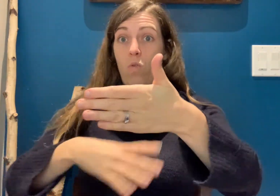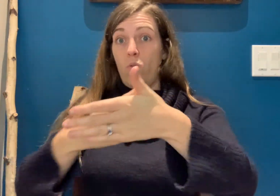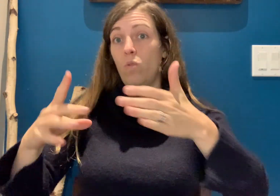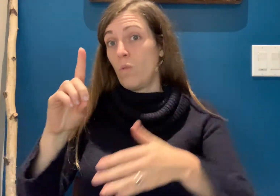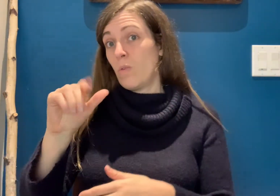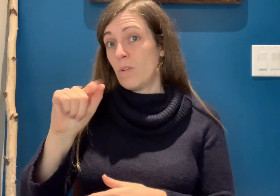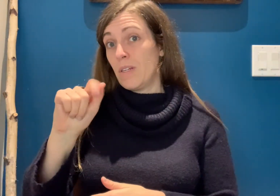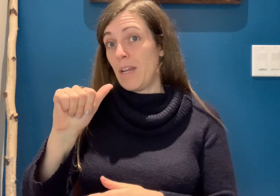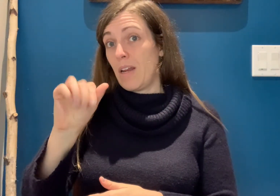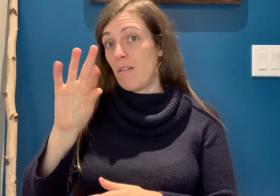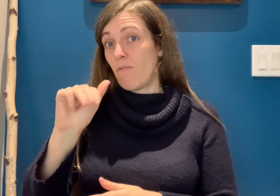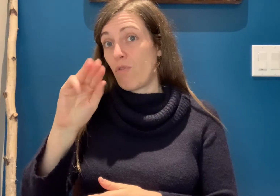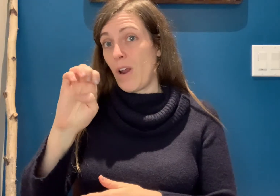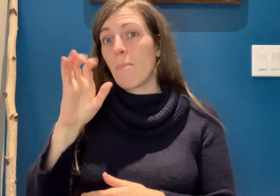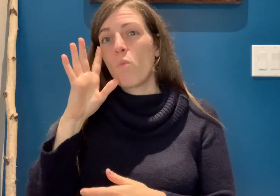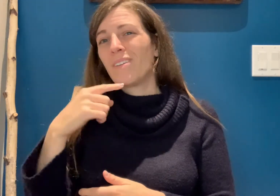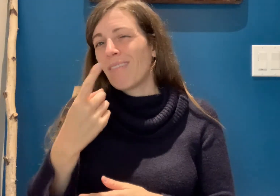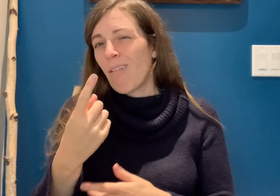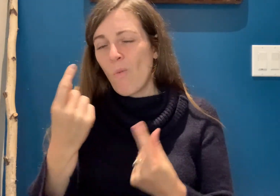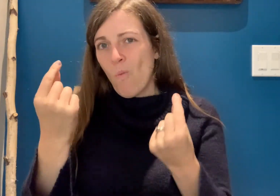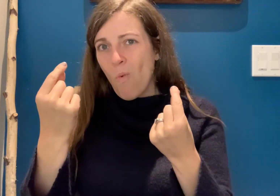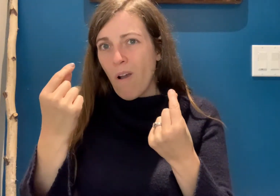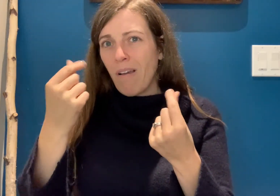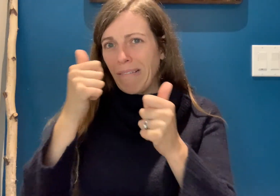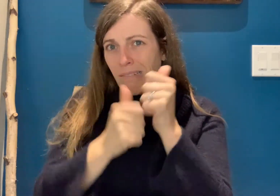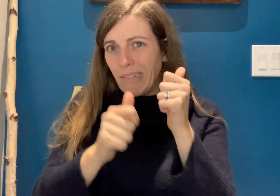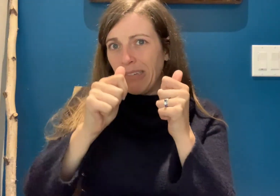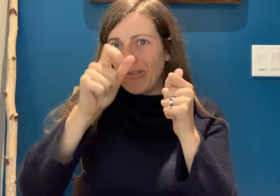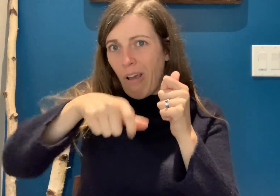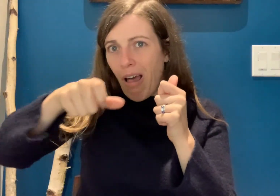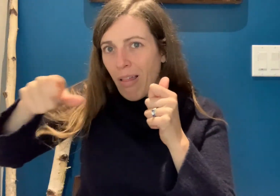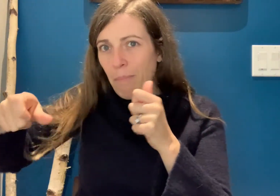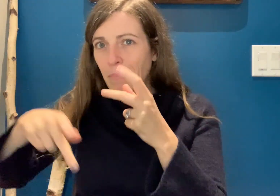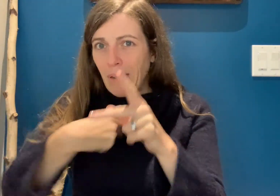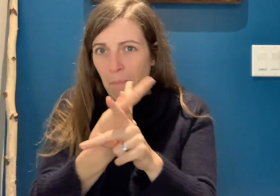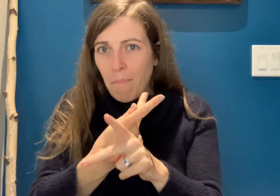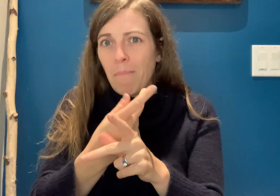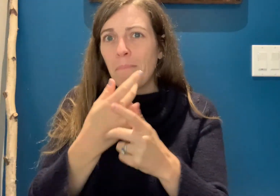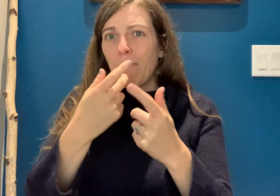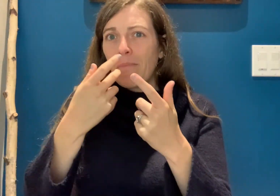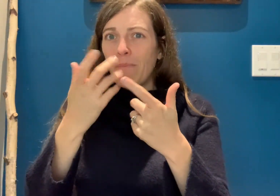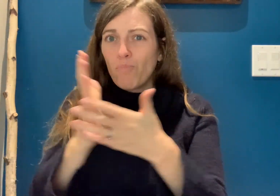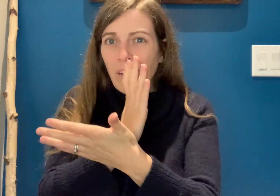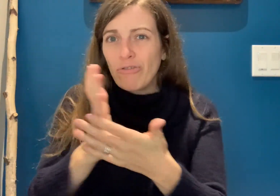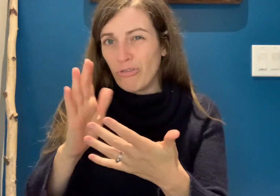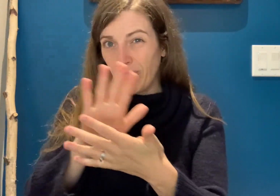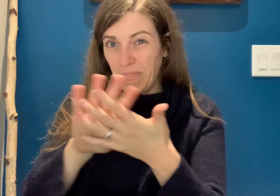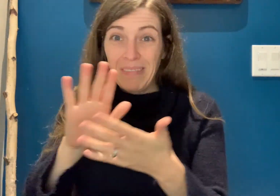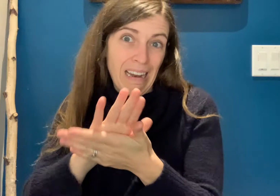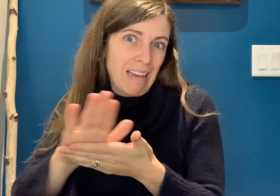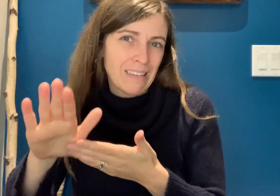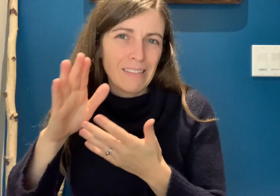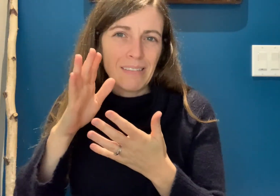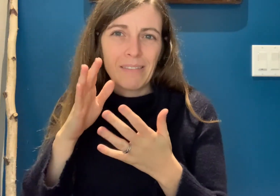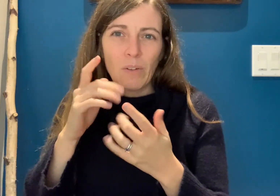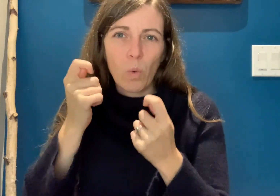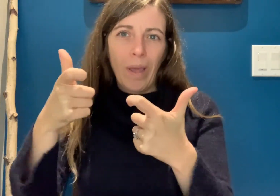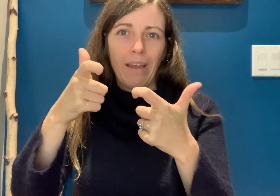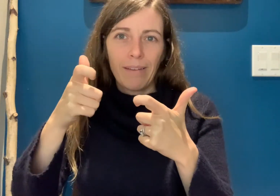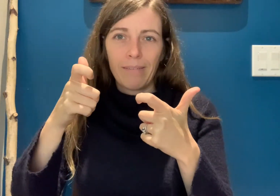glimpse. And what that will do is tell you for your entire data frame what type of data you're dealing with. It's a nice kind